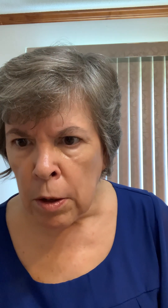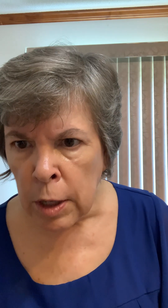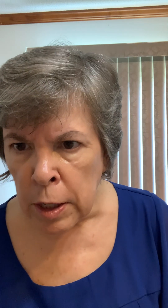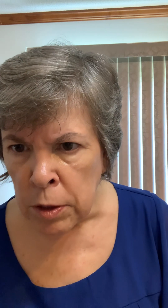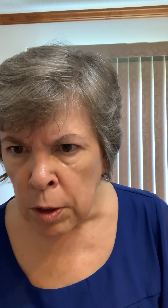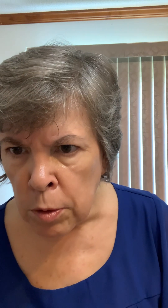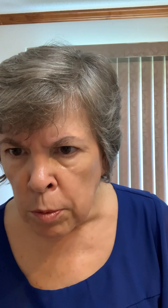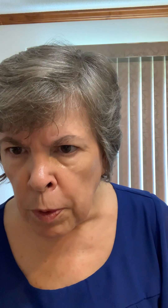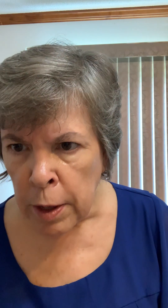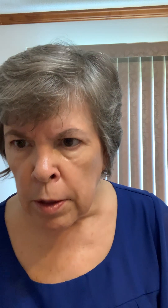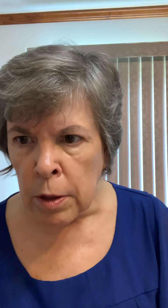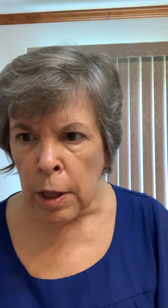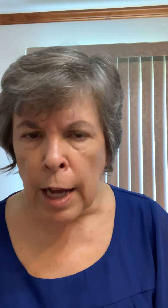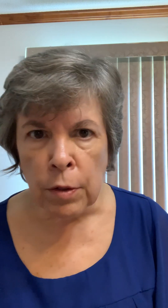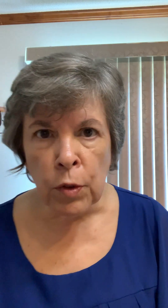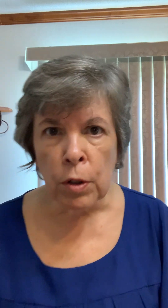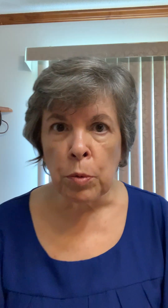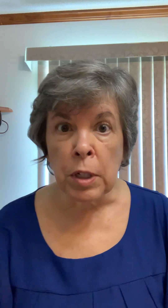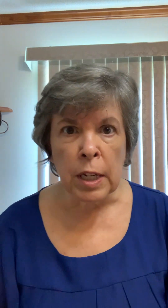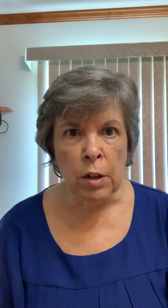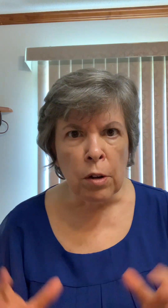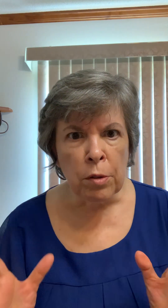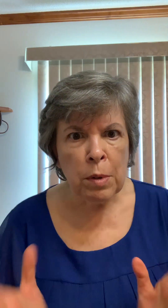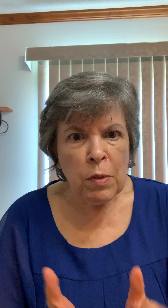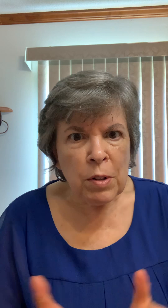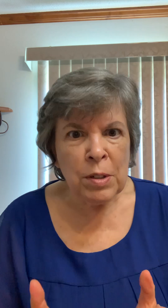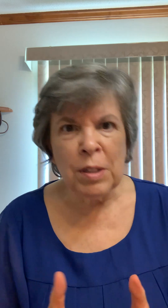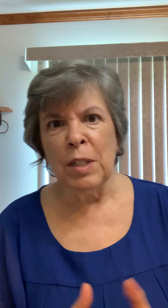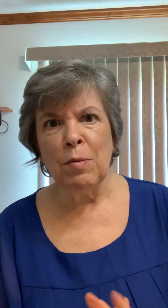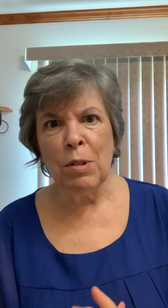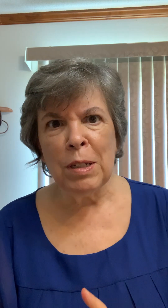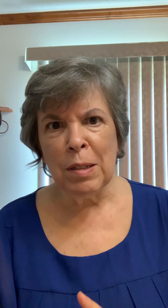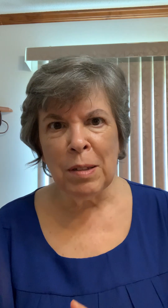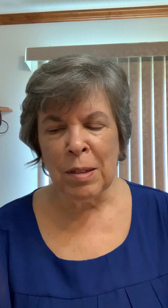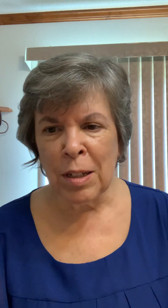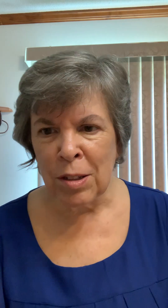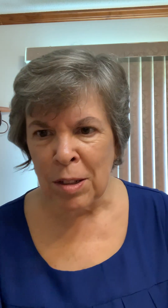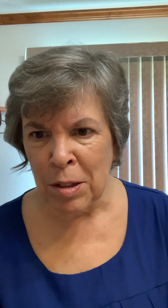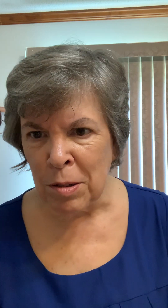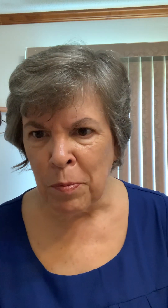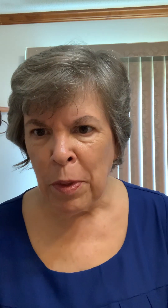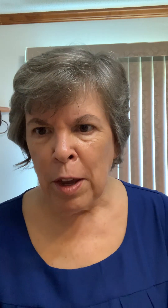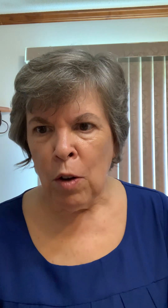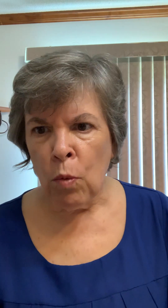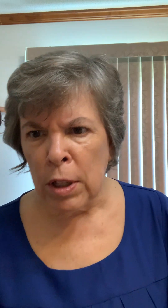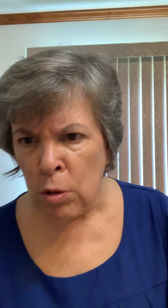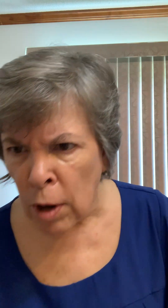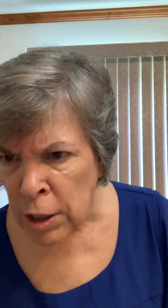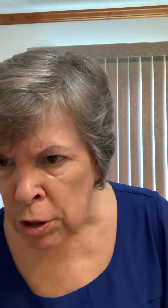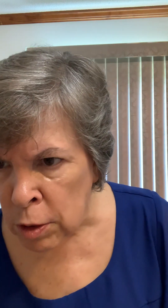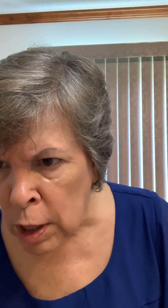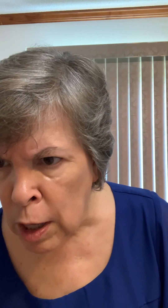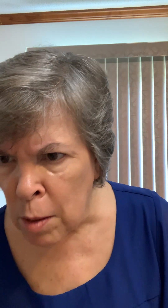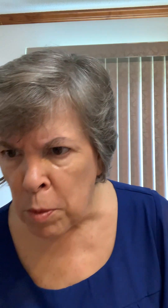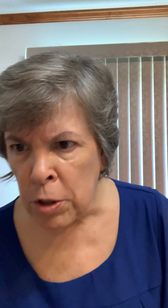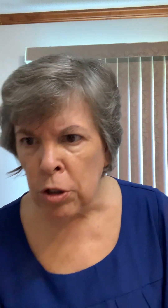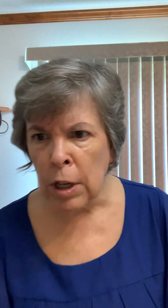Okay, so the last verse, we're going to get all 3 verses in one session here. When Christ shall come with shout